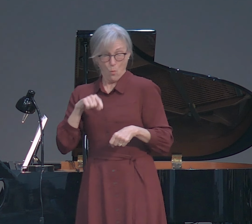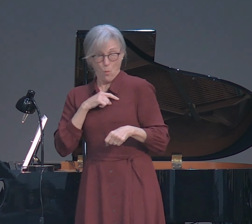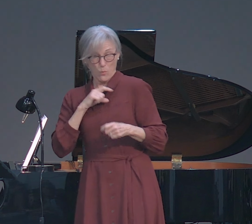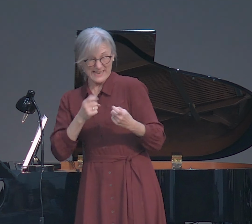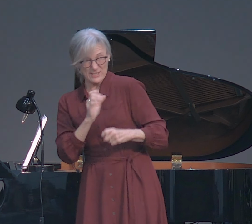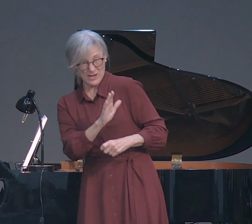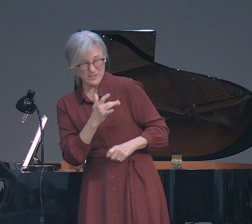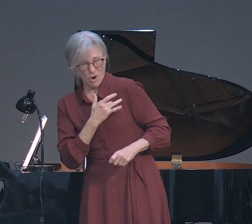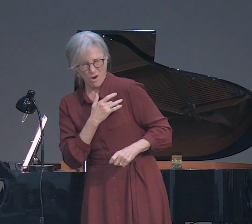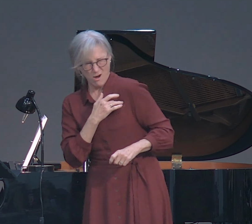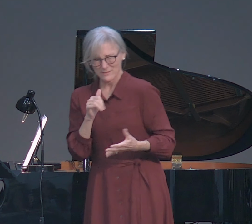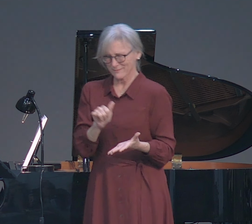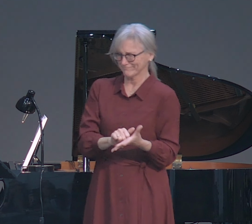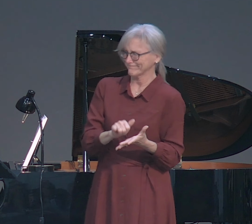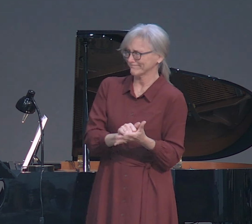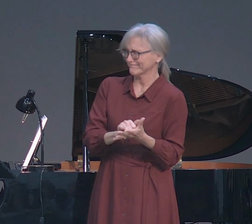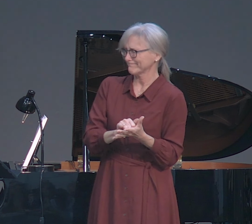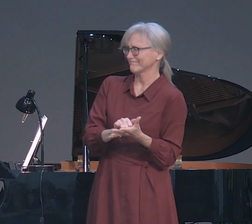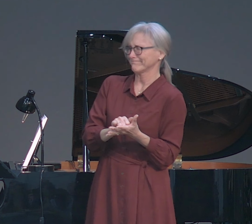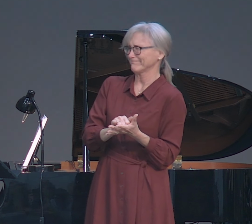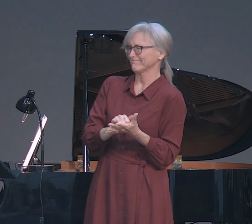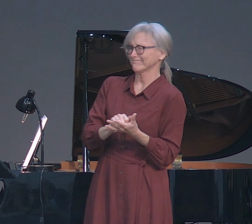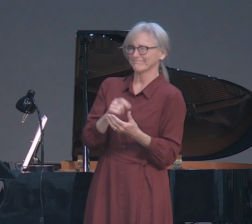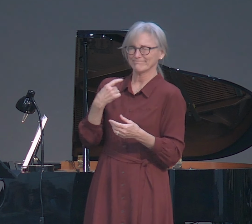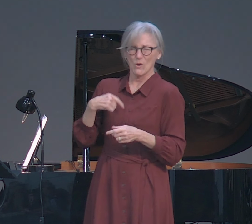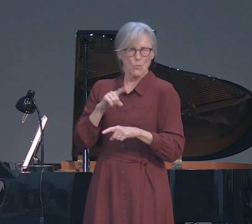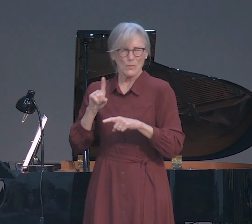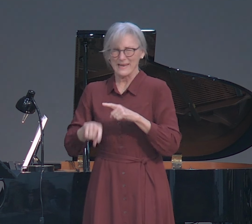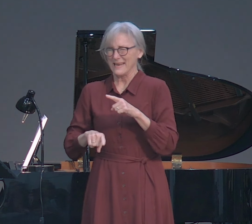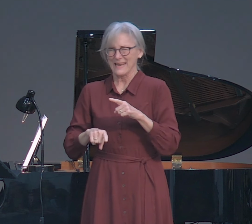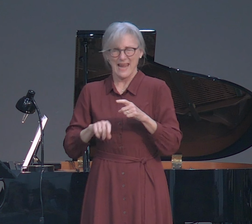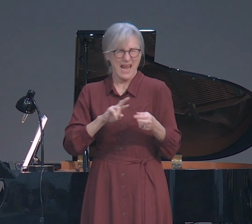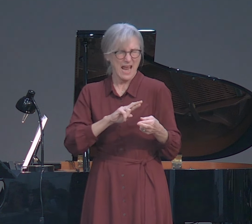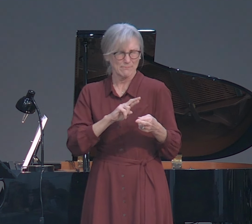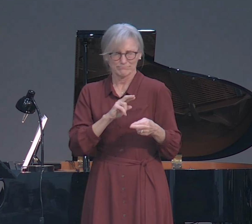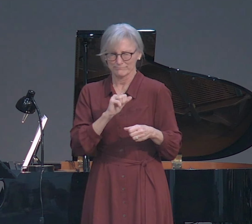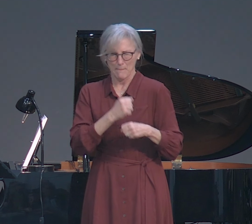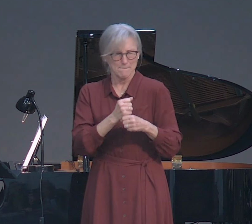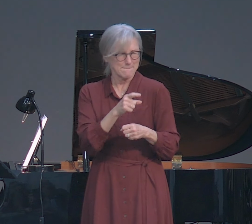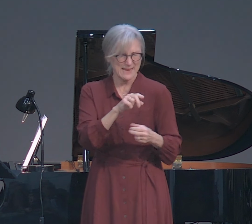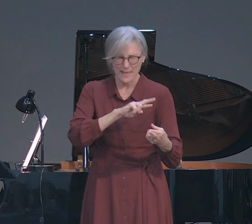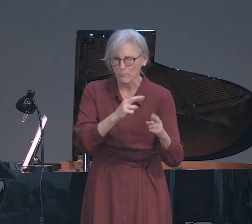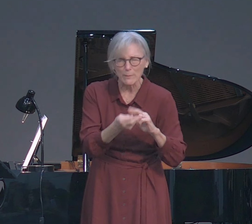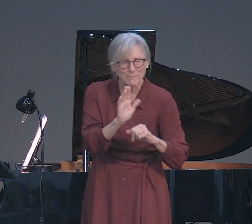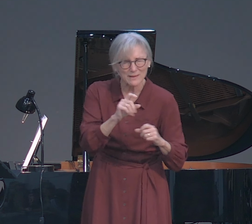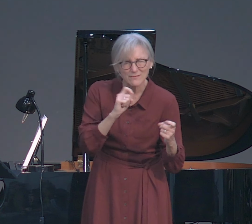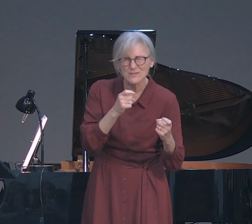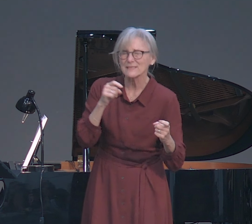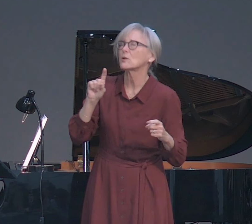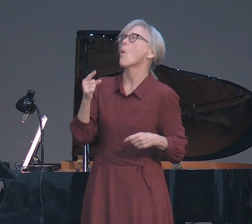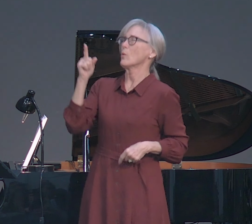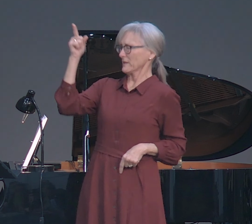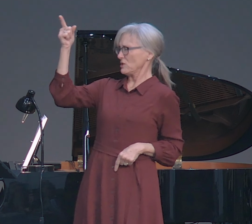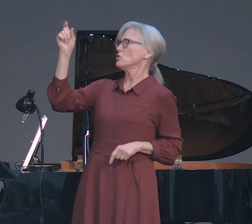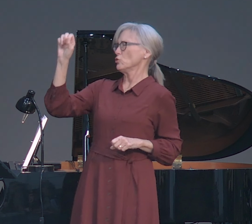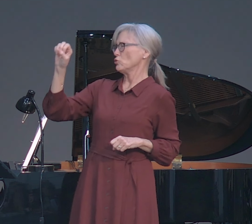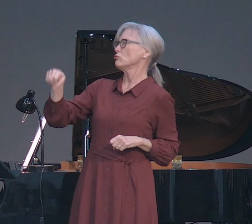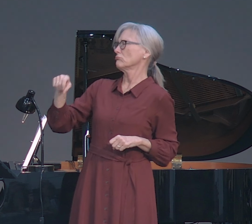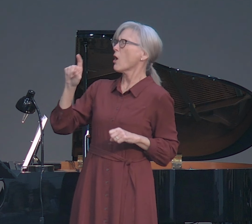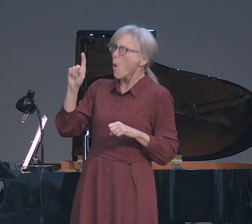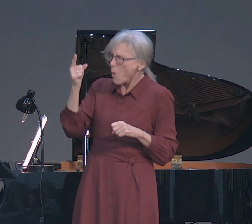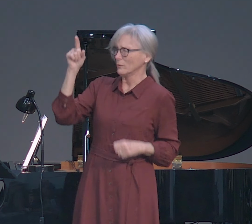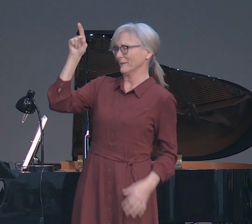or classes or ministry functions can do the change that only